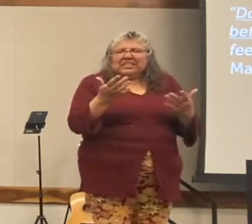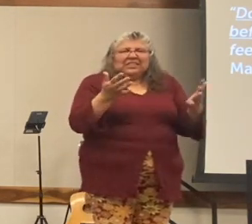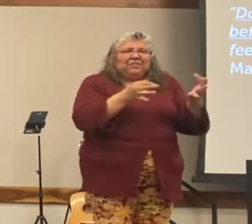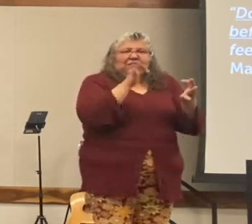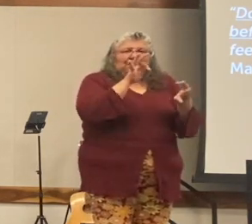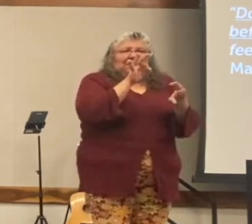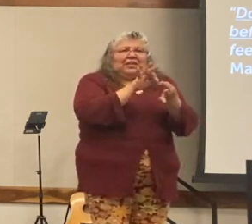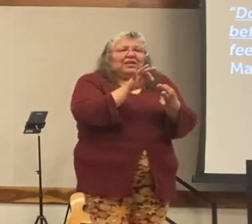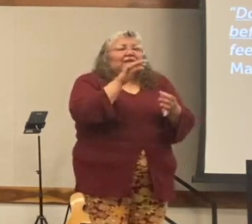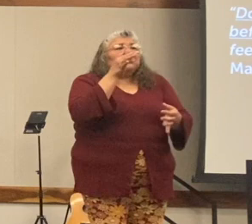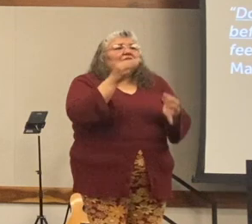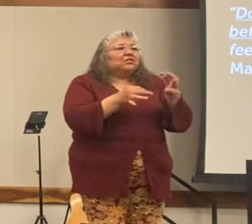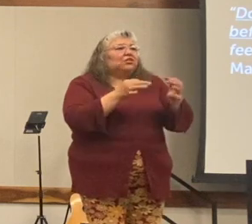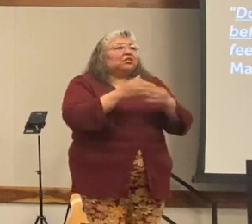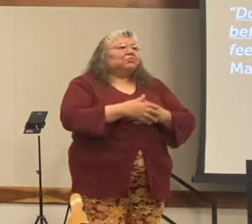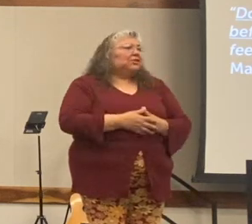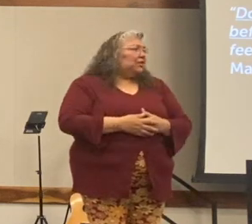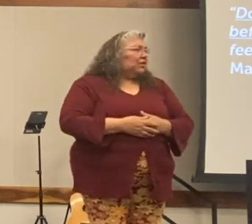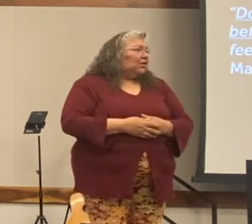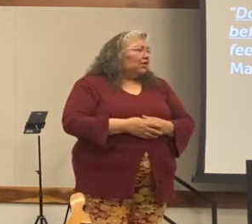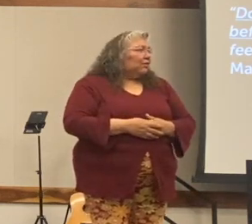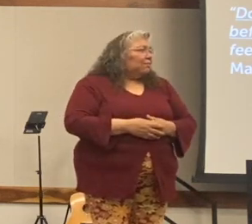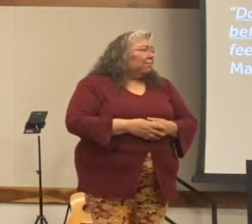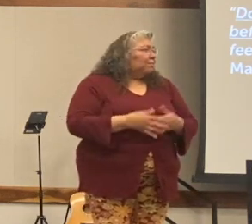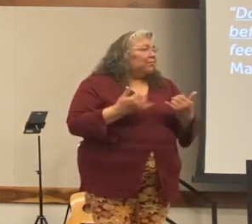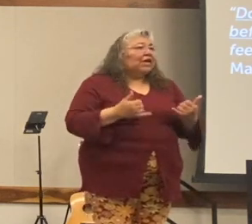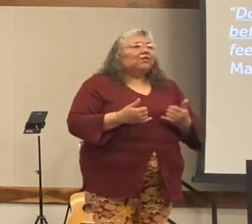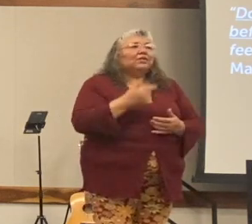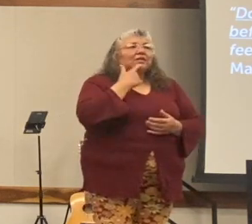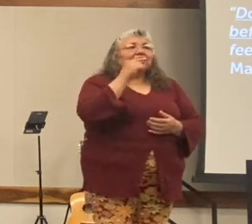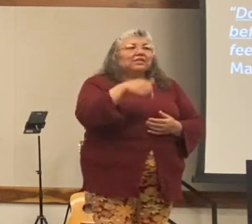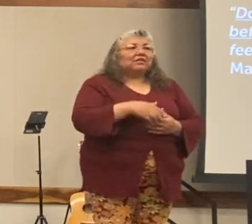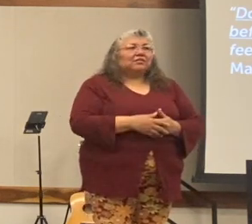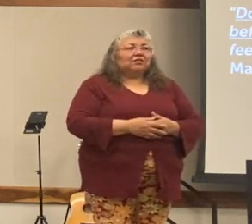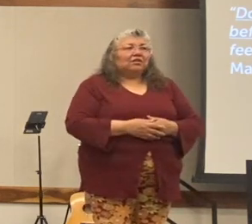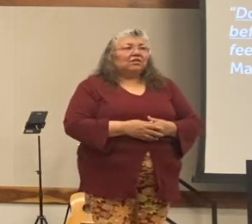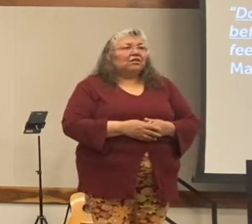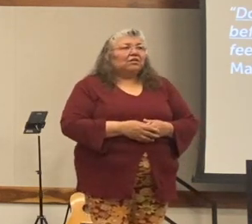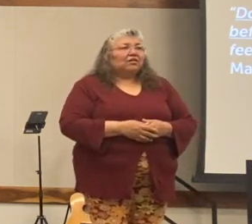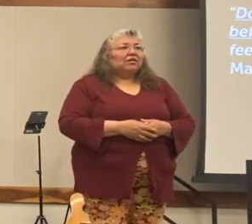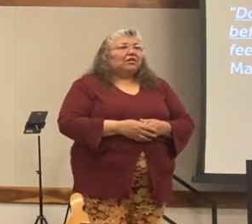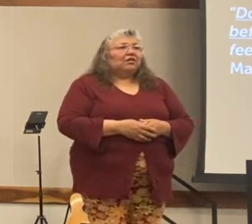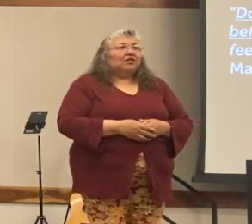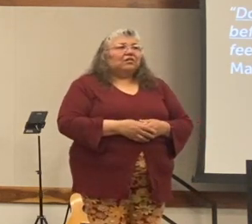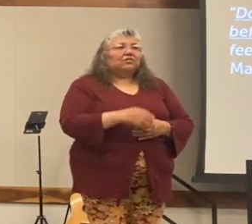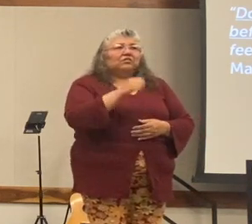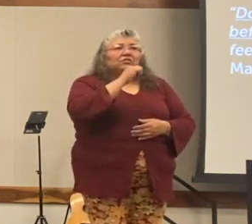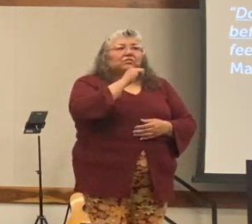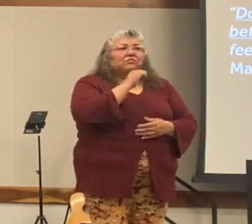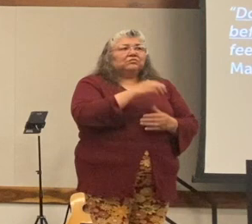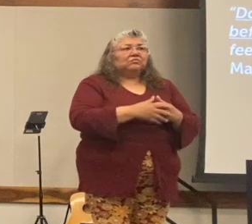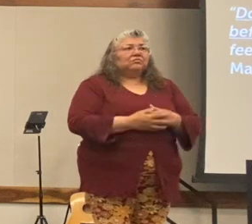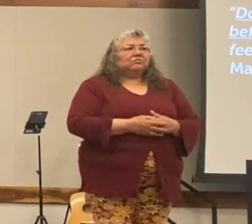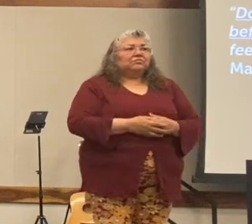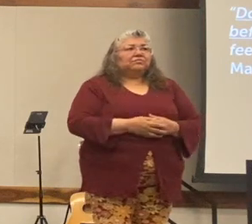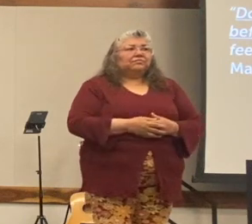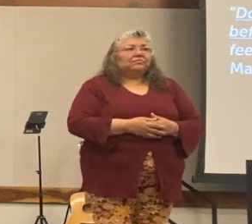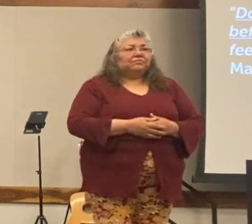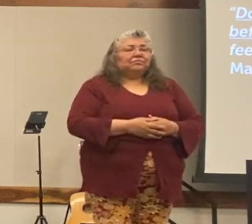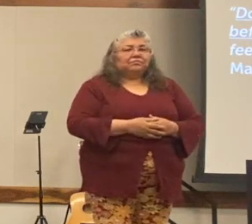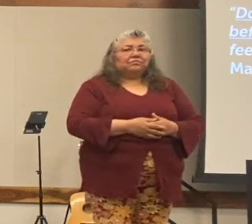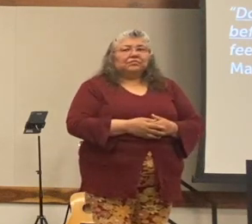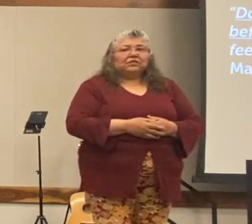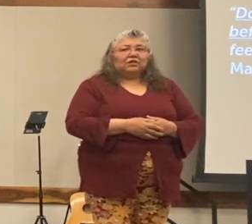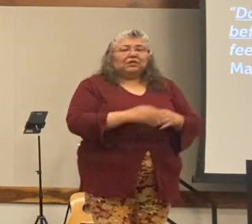fit into judging? Let me share it with you, right? So he says this, right? So Jesus gets up, he says, hey man, take the log out of your